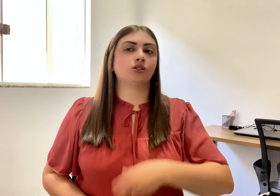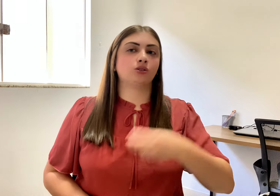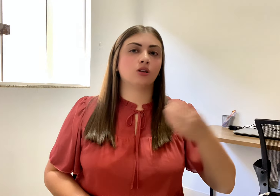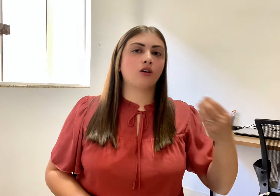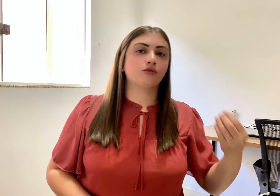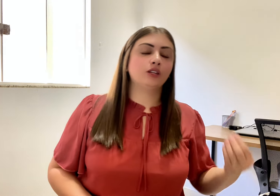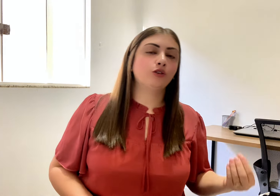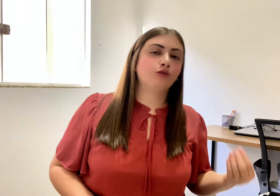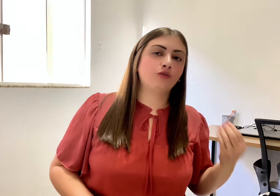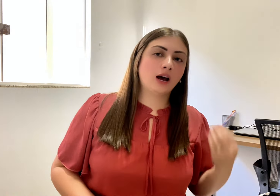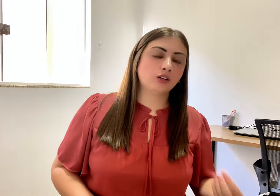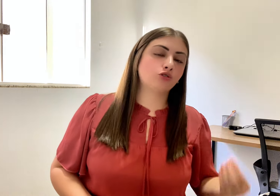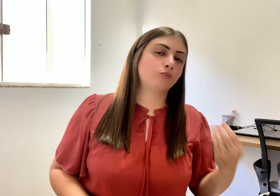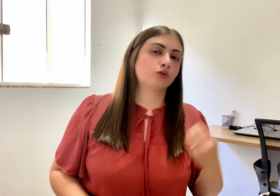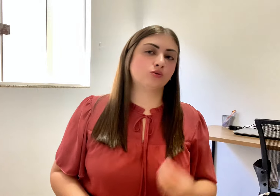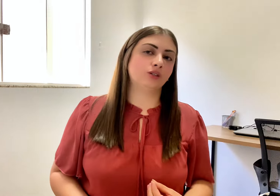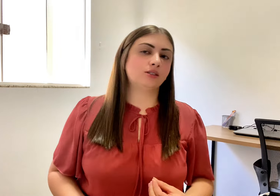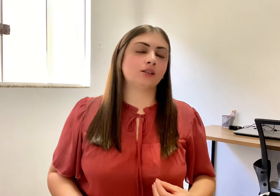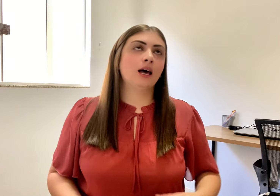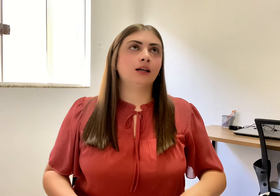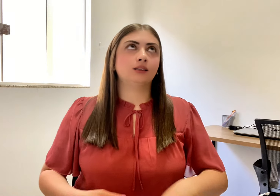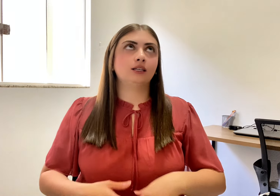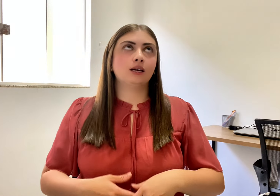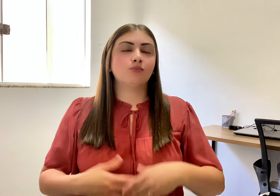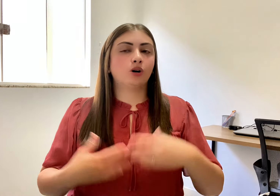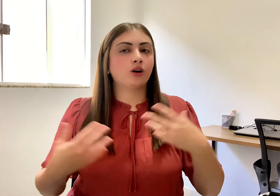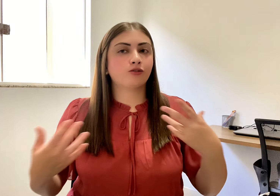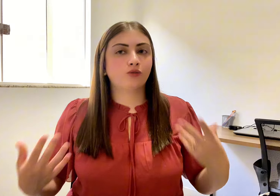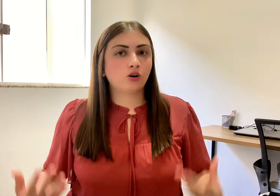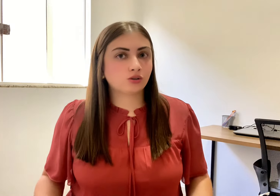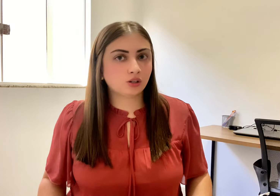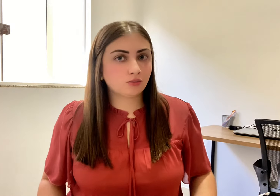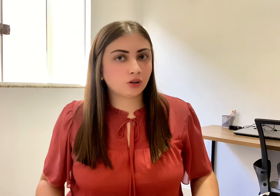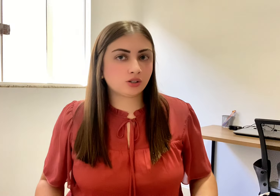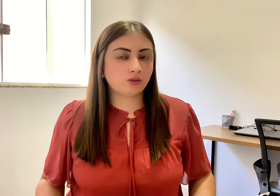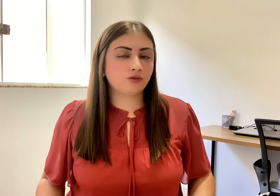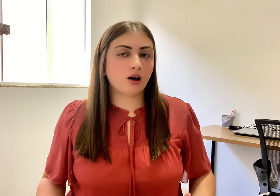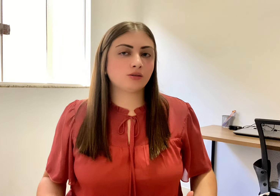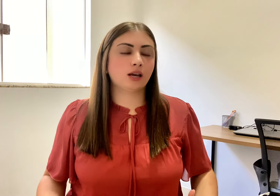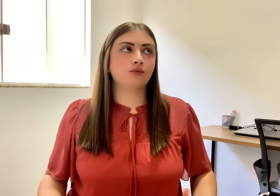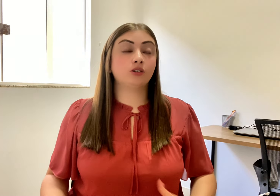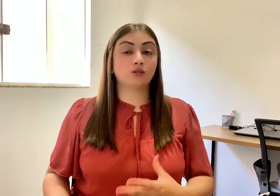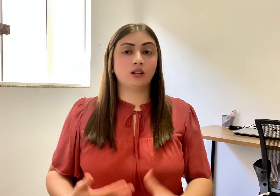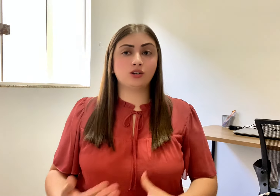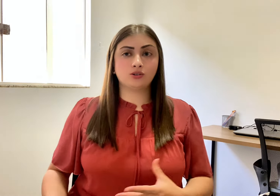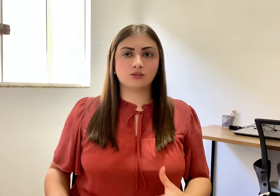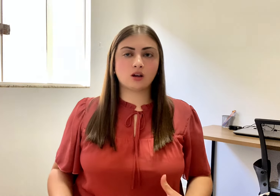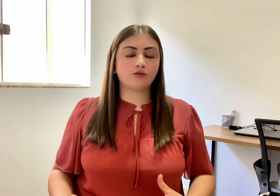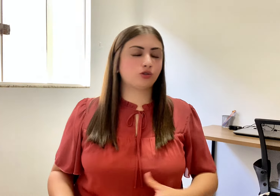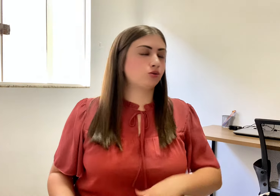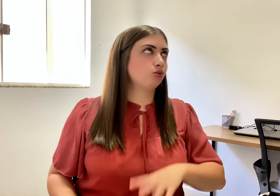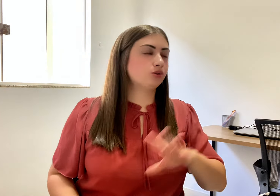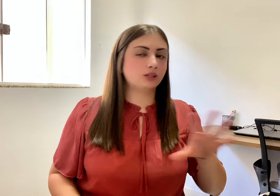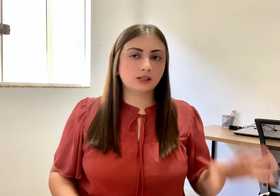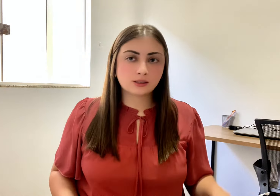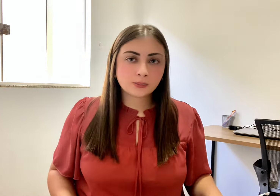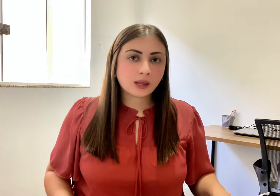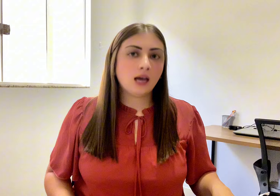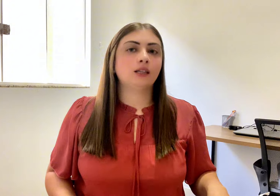attraction of new financial opportunities. The more I focused on positive thoughts and visualizations of success, the